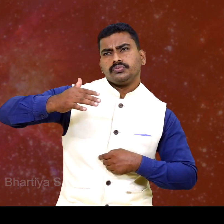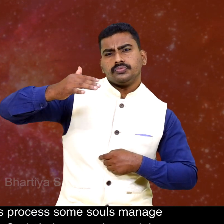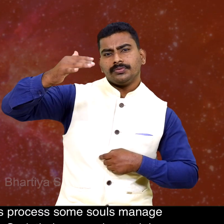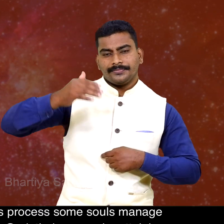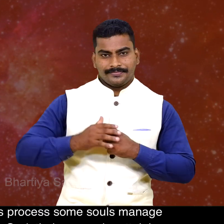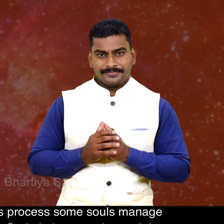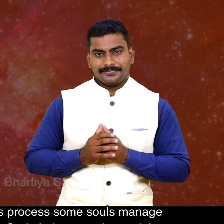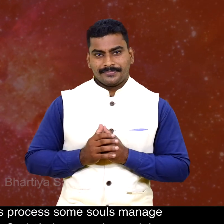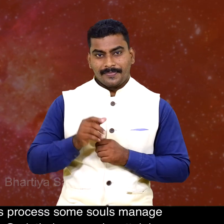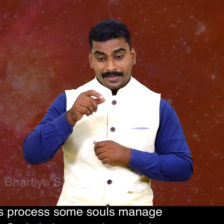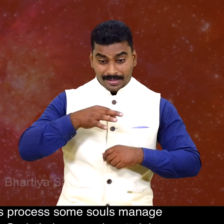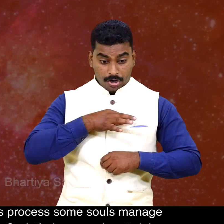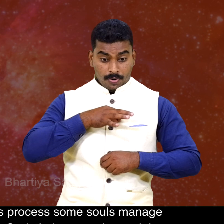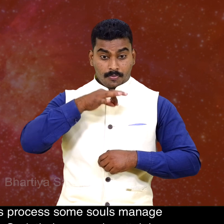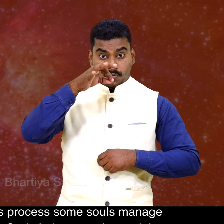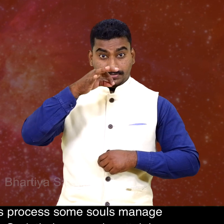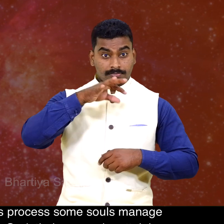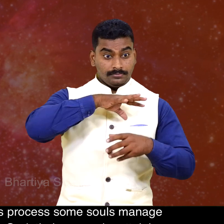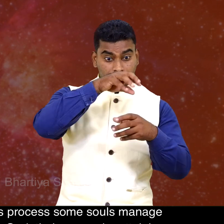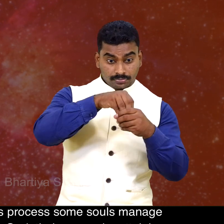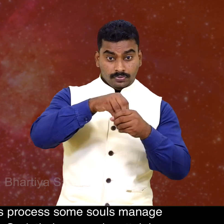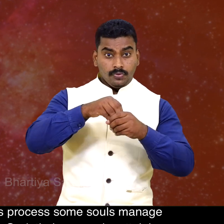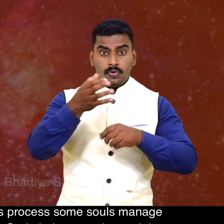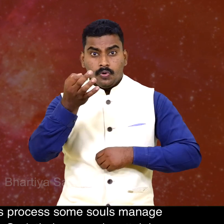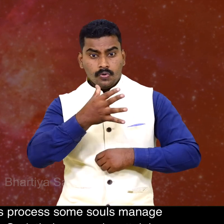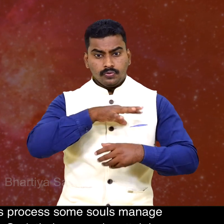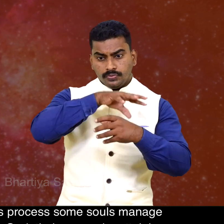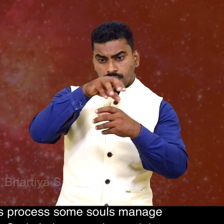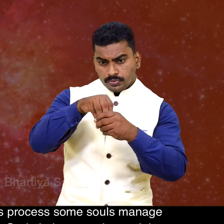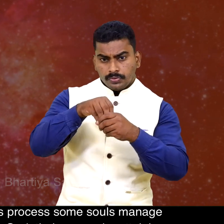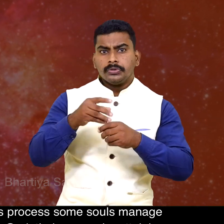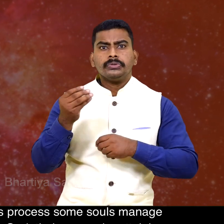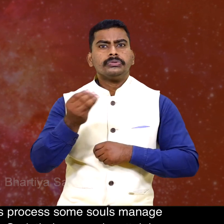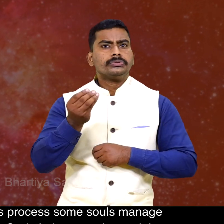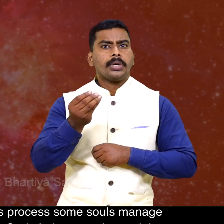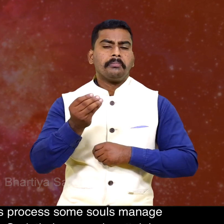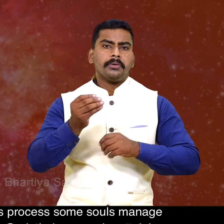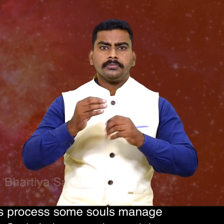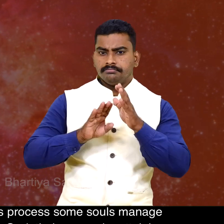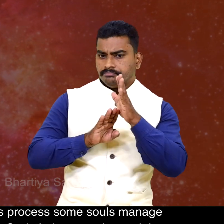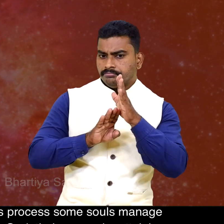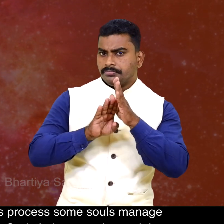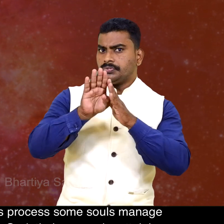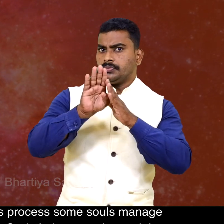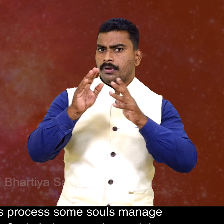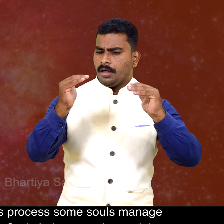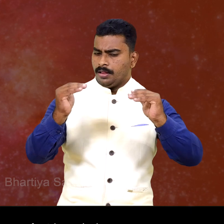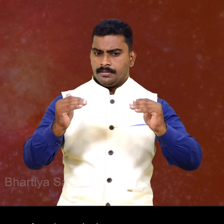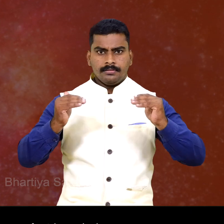this process, some souls manage to return to God, their source, by attaining the perfect